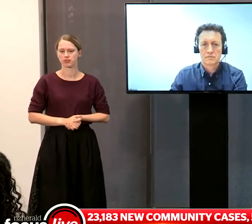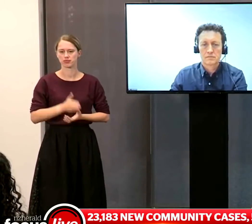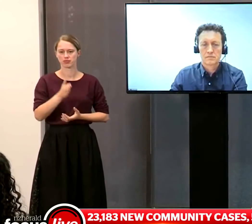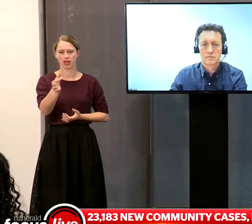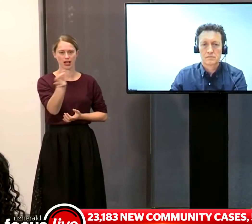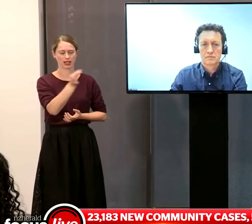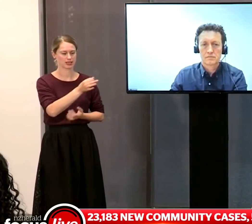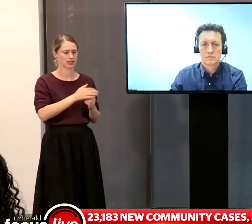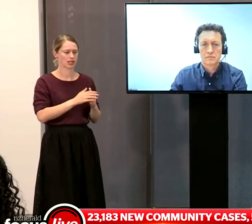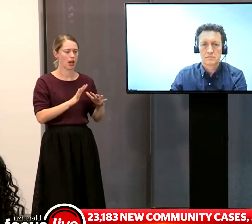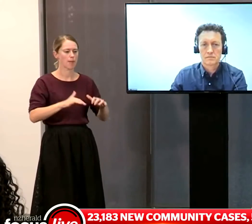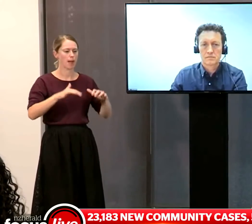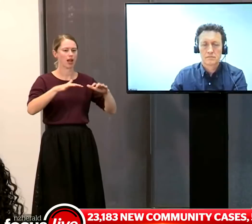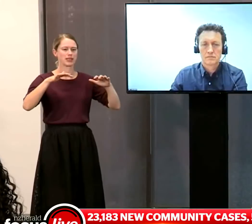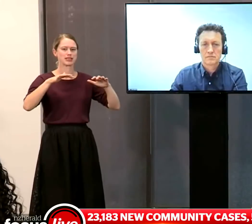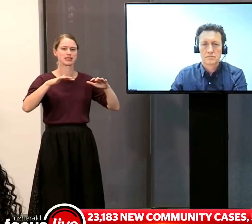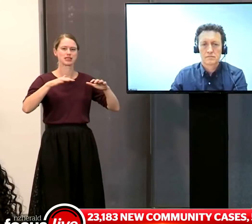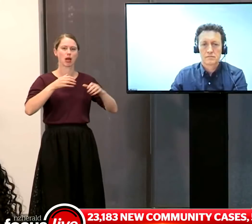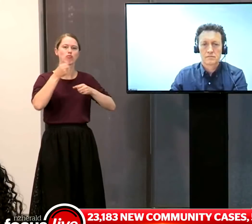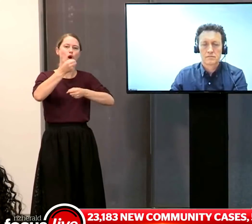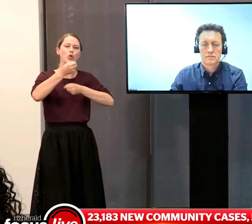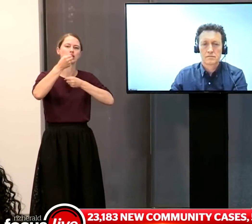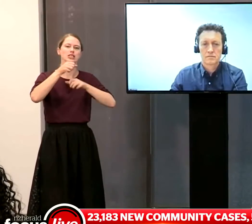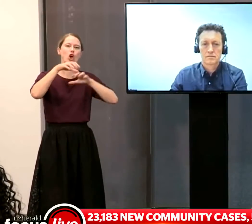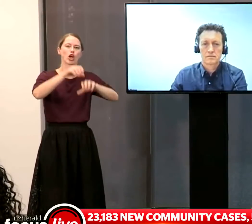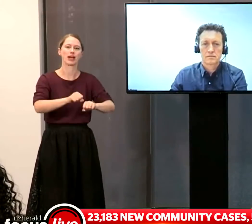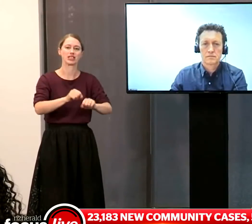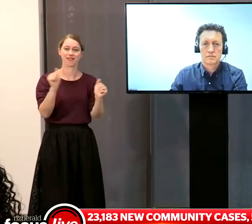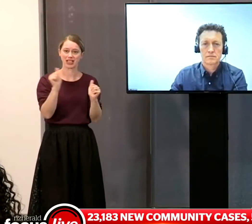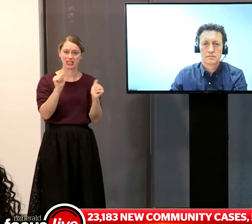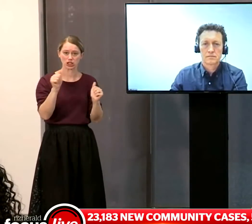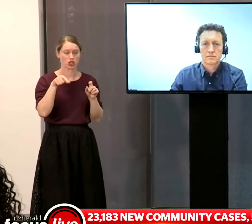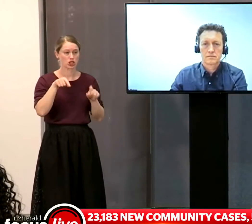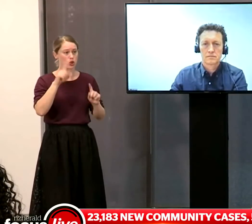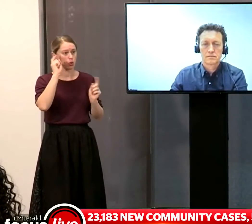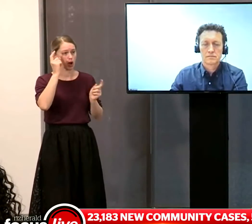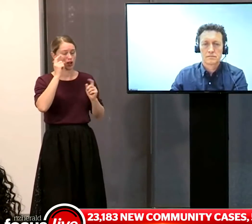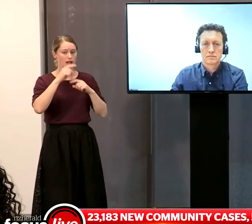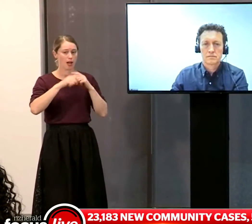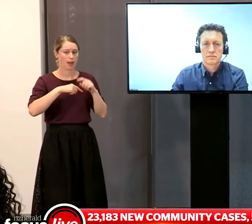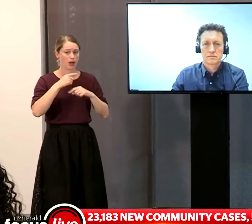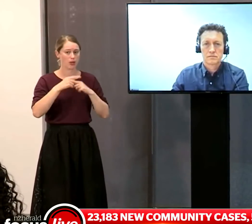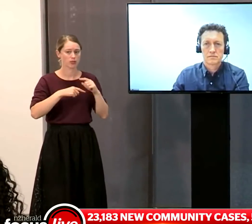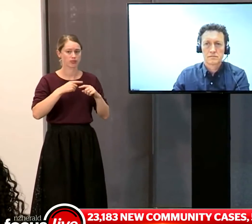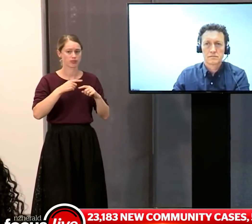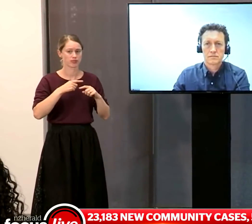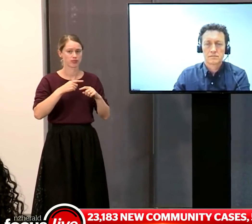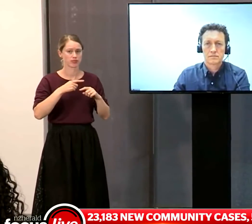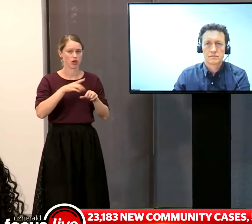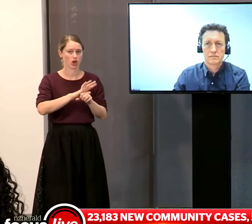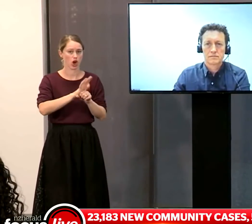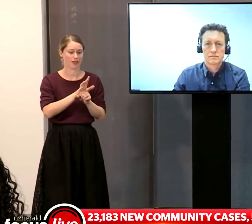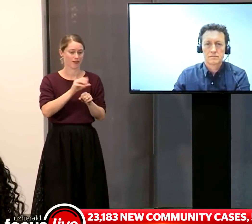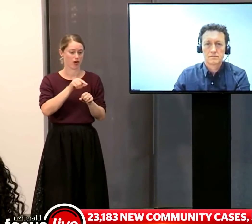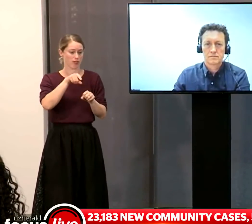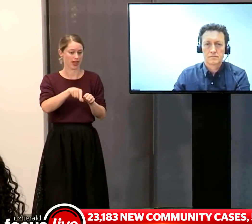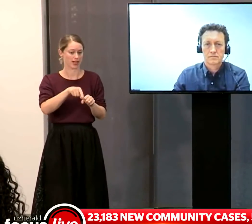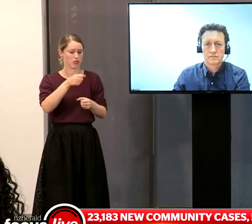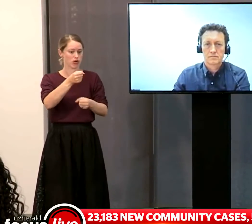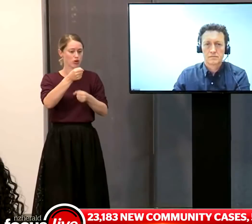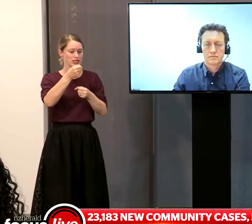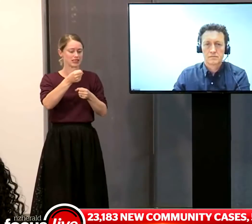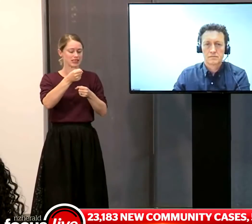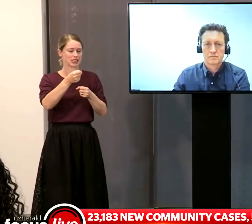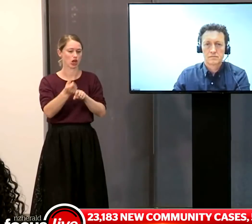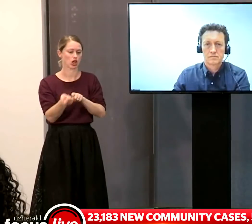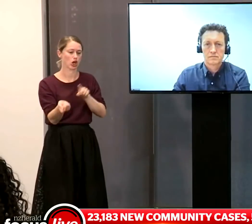with Parliament's occupation essentially over now, do you have any concerns about positive COVID-19 protesters